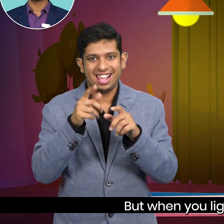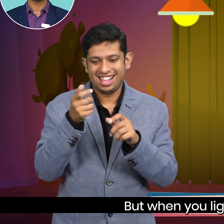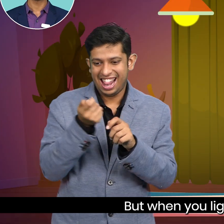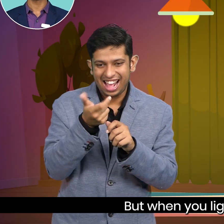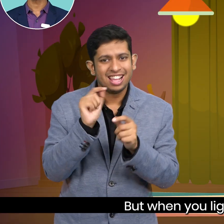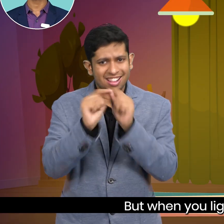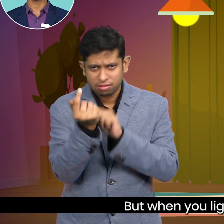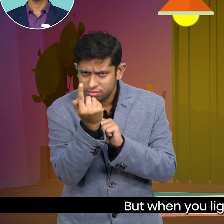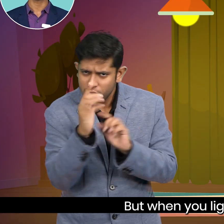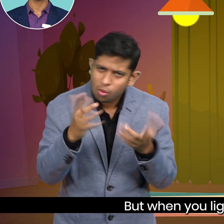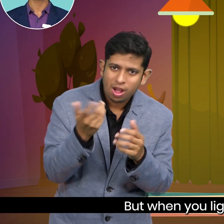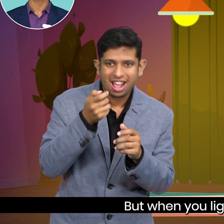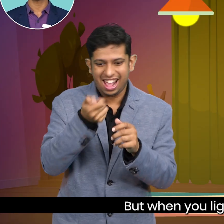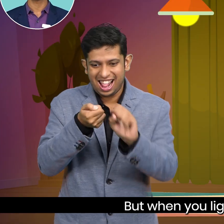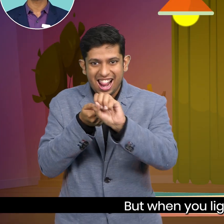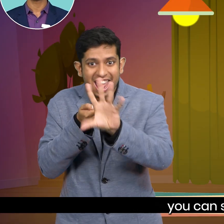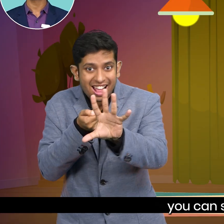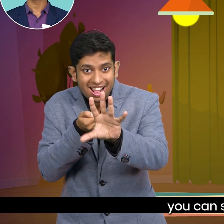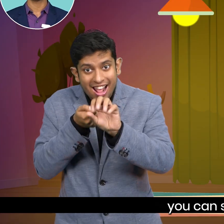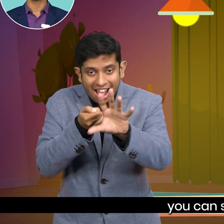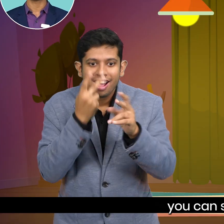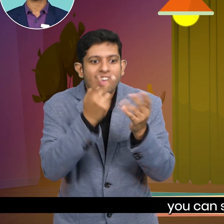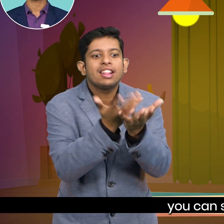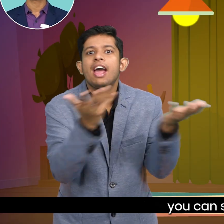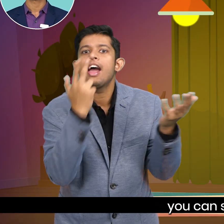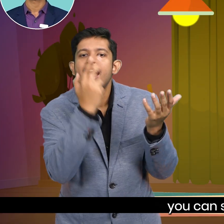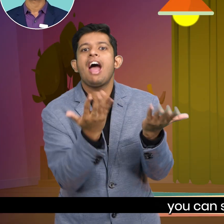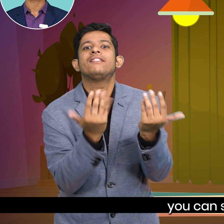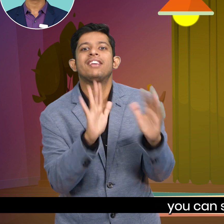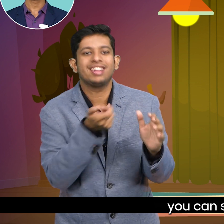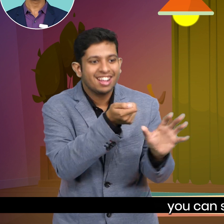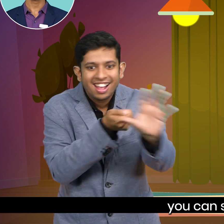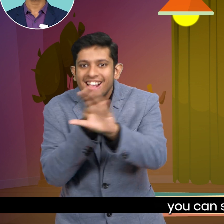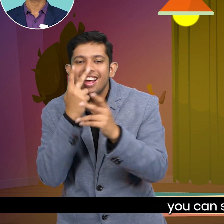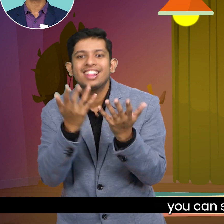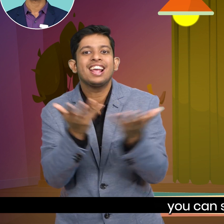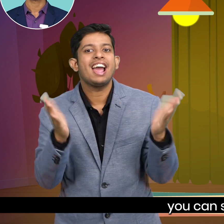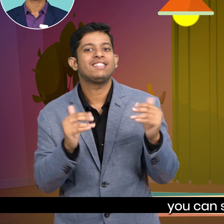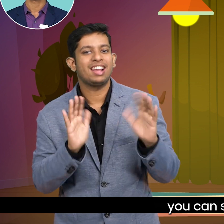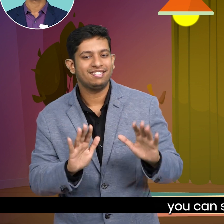But when you light a candle or a torch, you can see the objects.